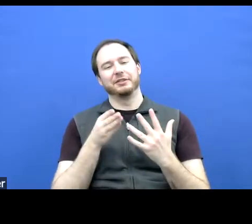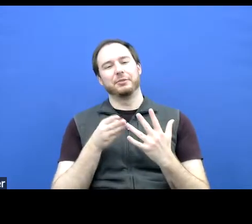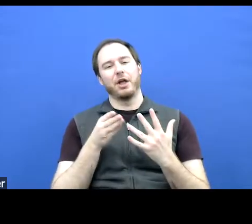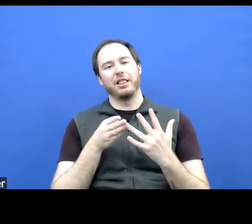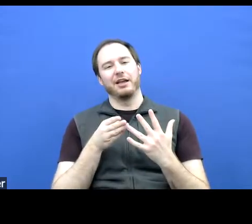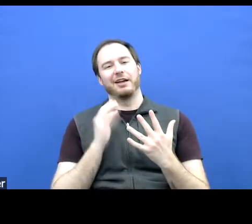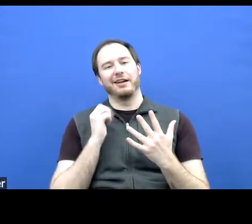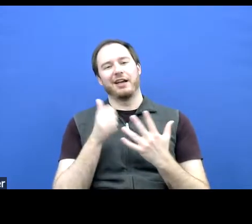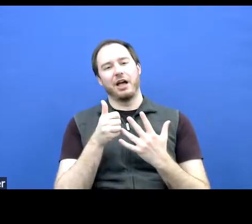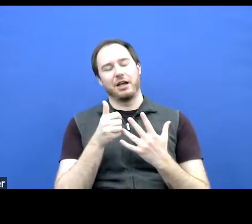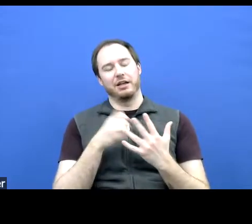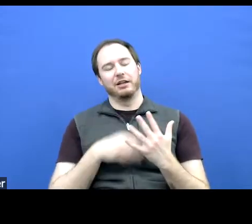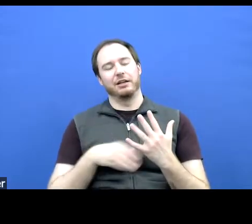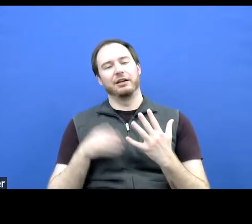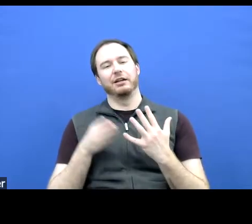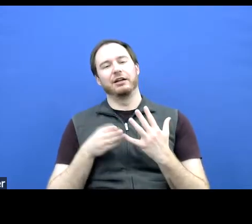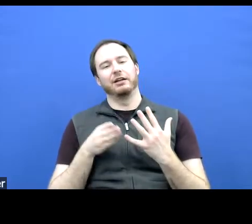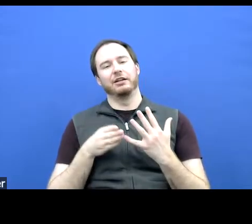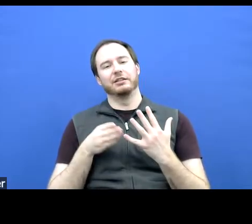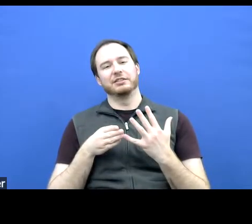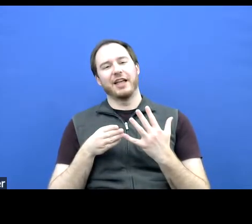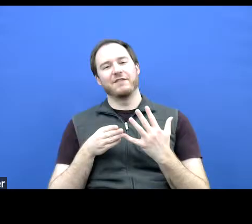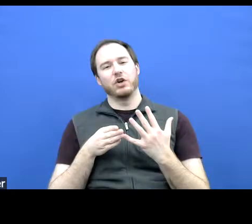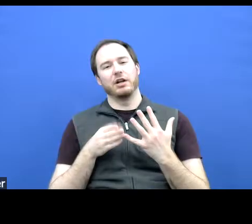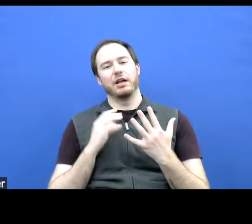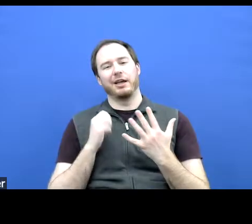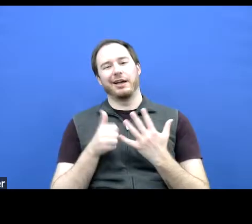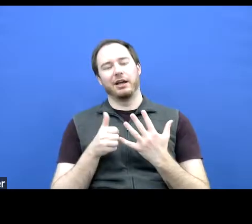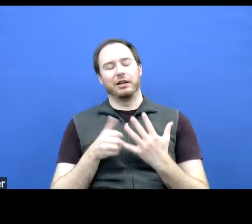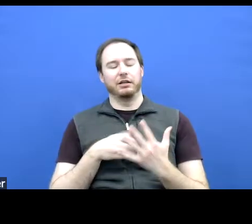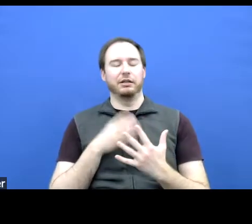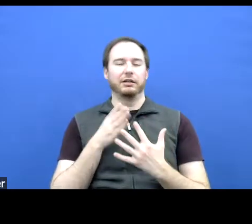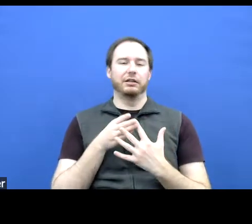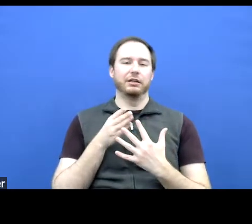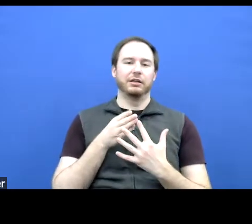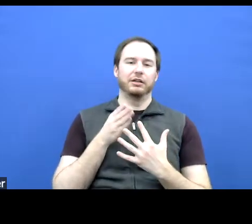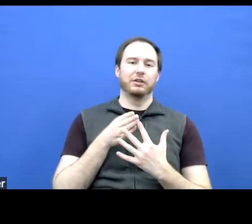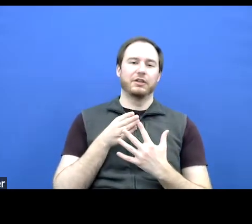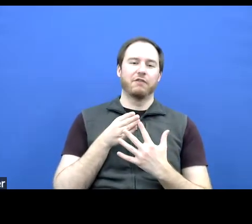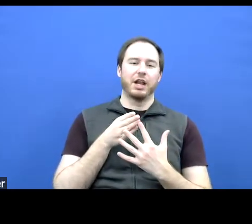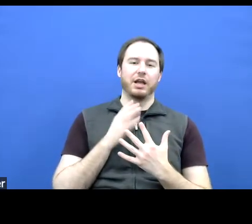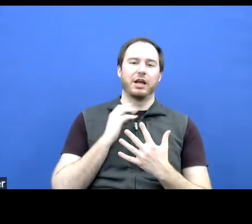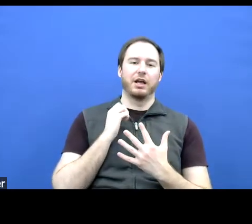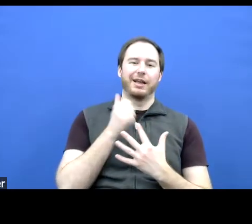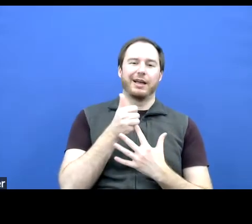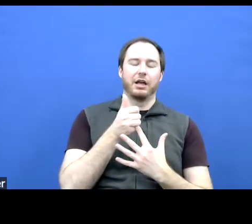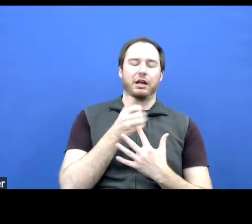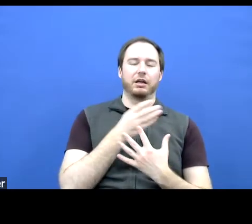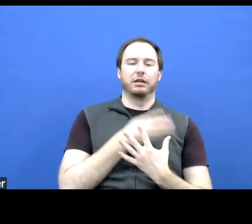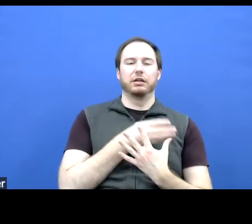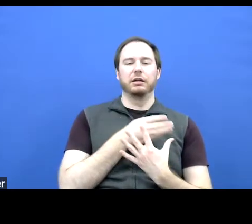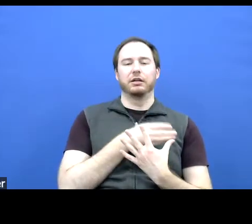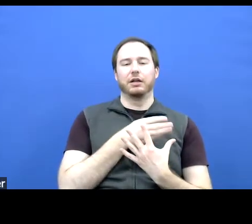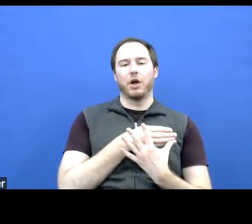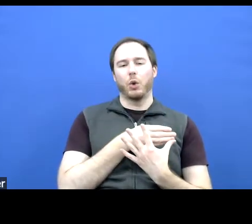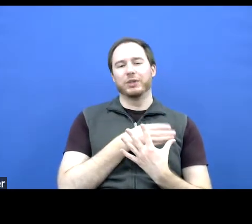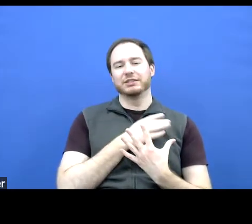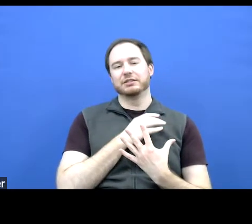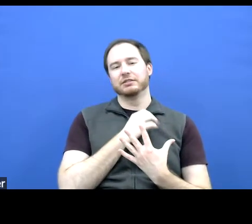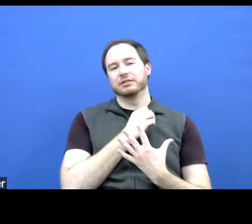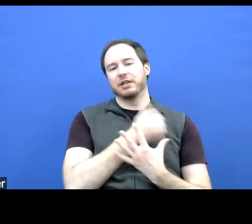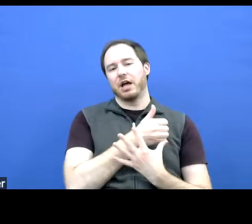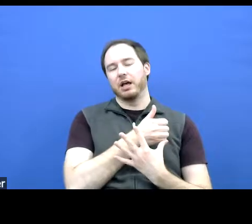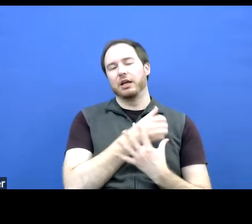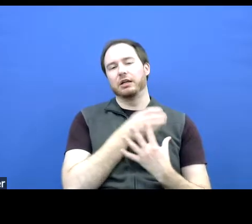Councilmember Barley, Aye. Councilmember Stafford, Aye. Councilmember Safranik, Aye. Councilmember